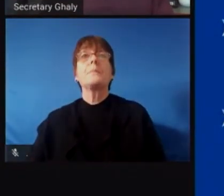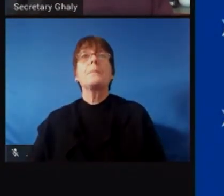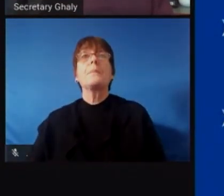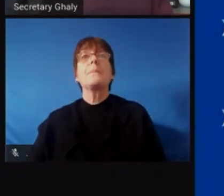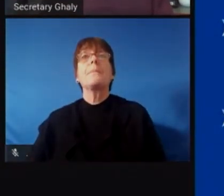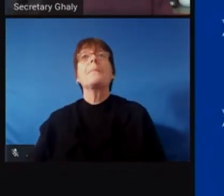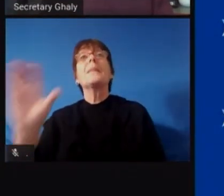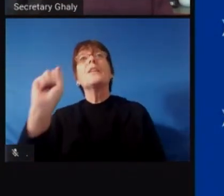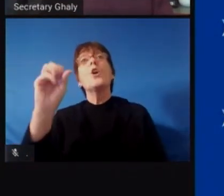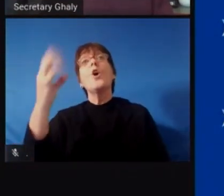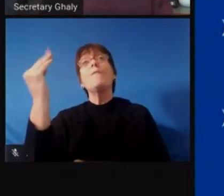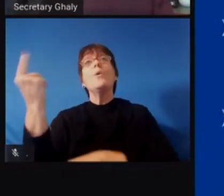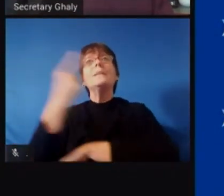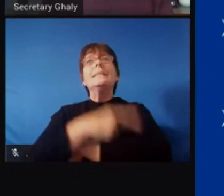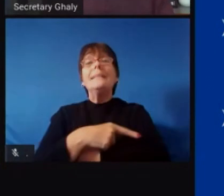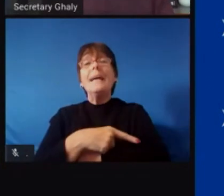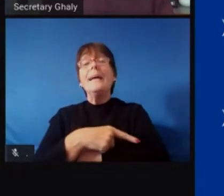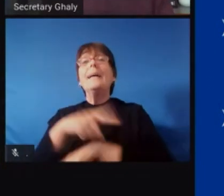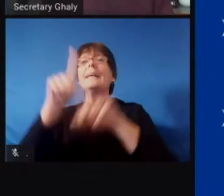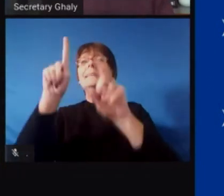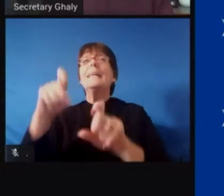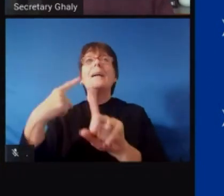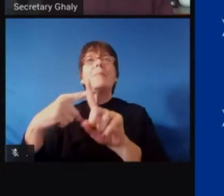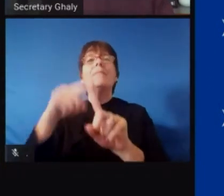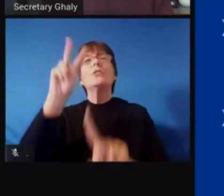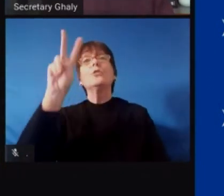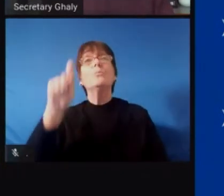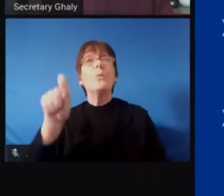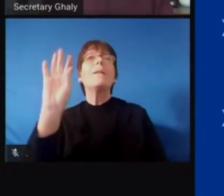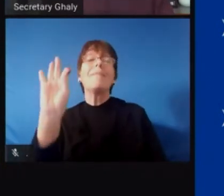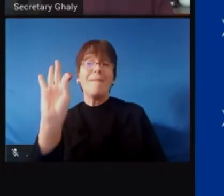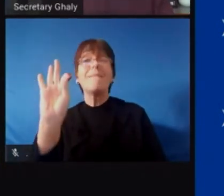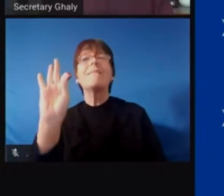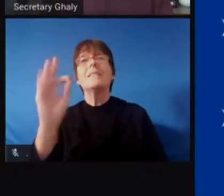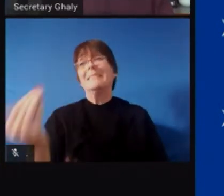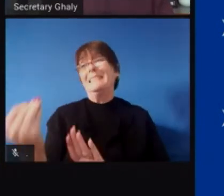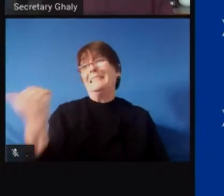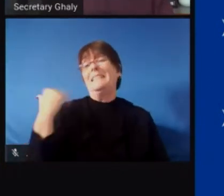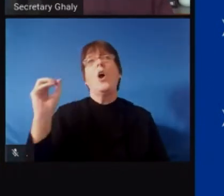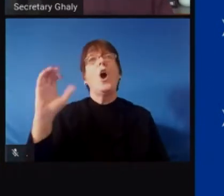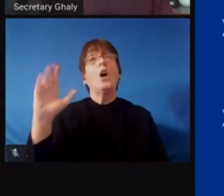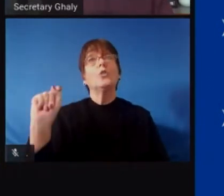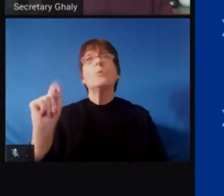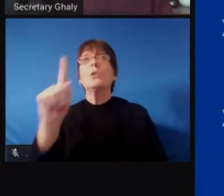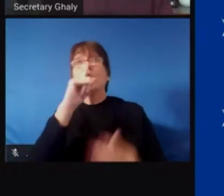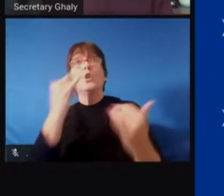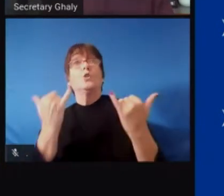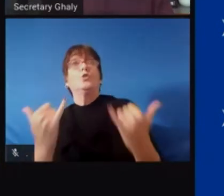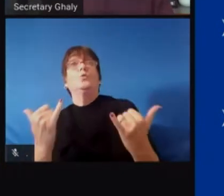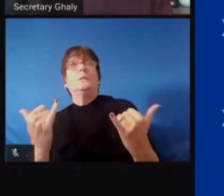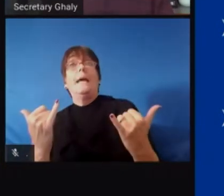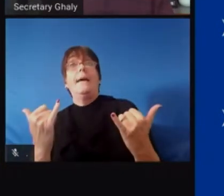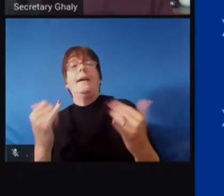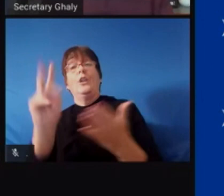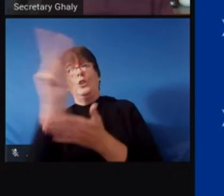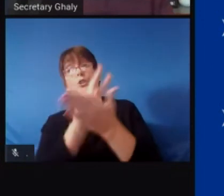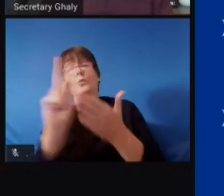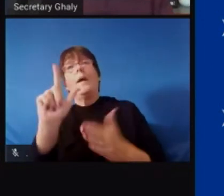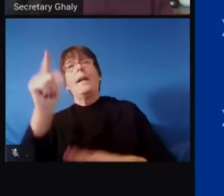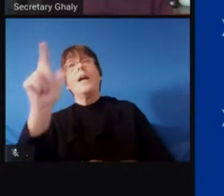So 14-day test positivity, 2.9 back in October. Today, just 2 weeks